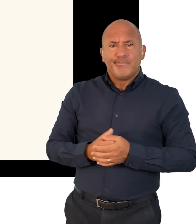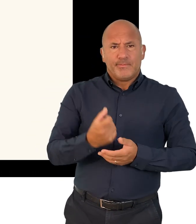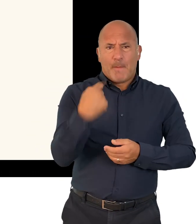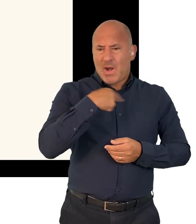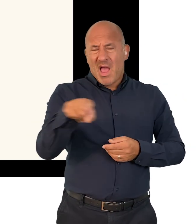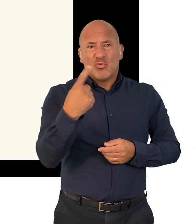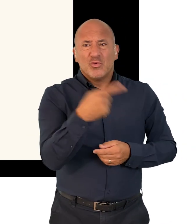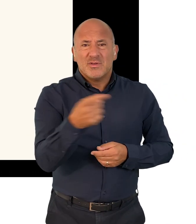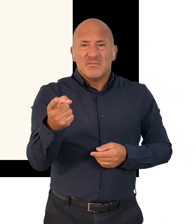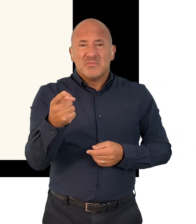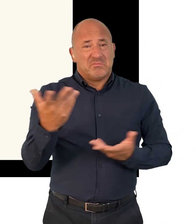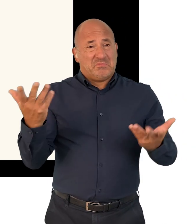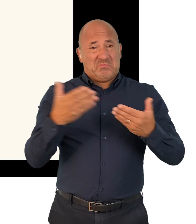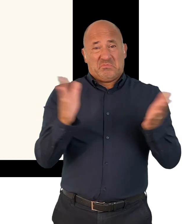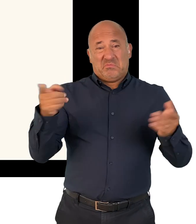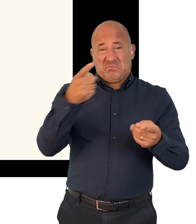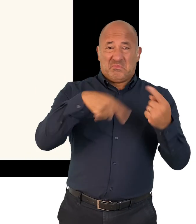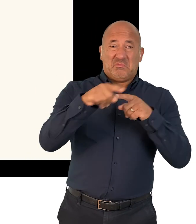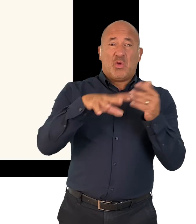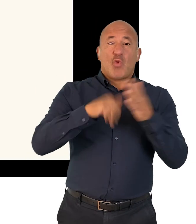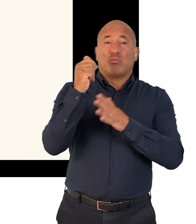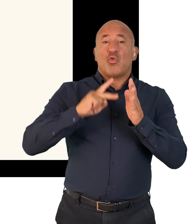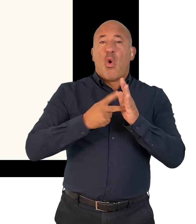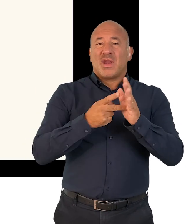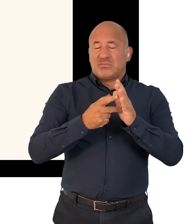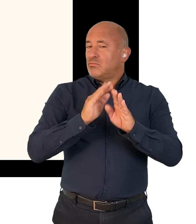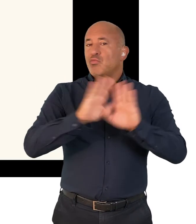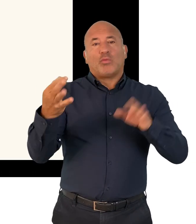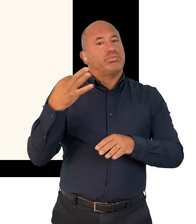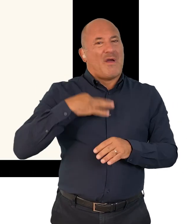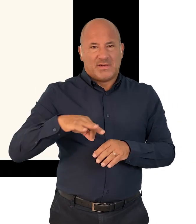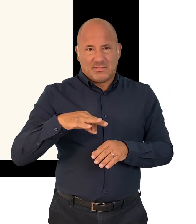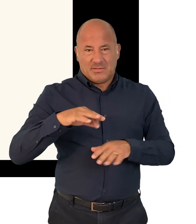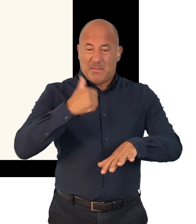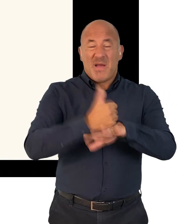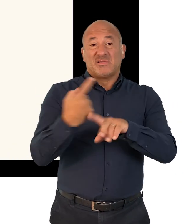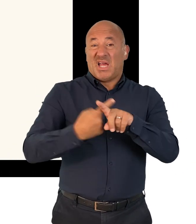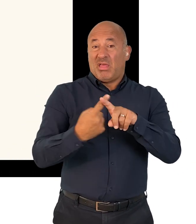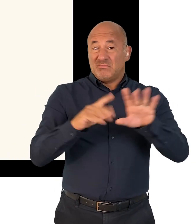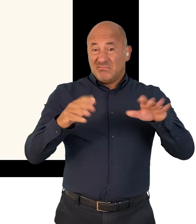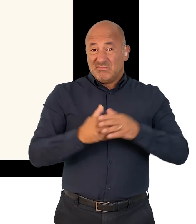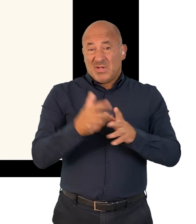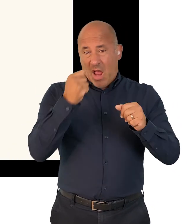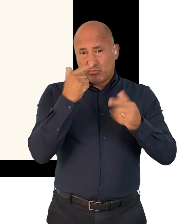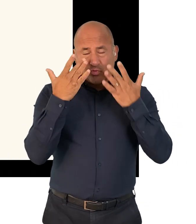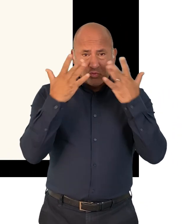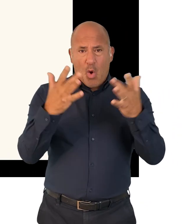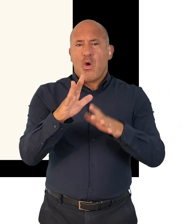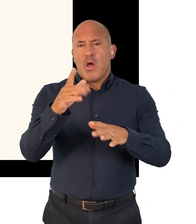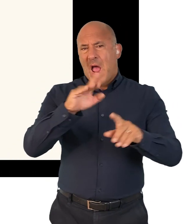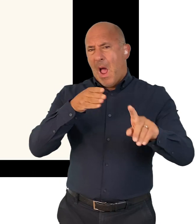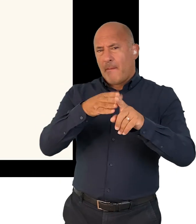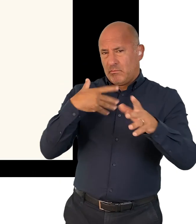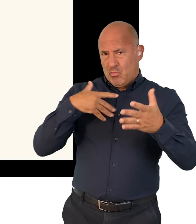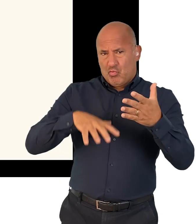Who can apply? The fund is open to applications for not-for-profit cultural organisations based in England that can demonstrate